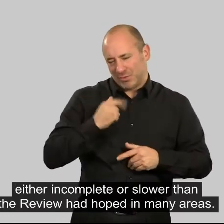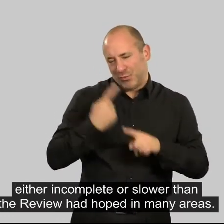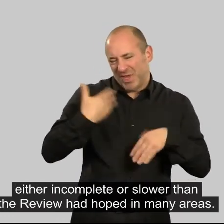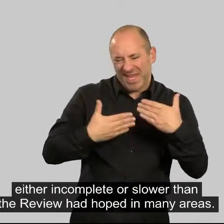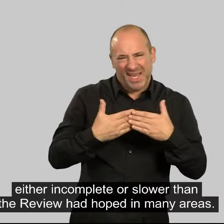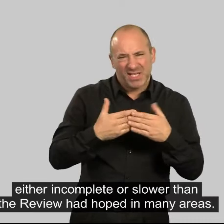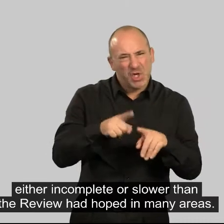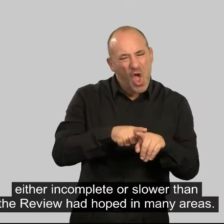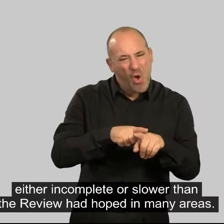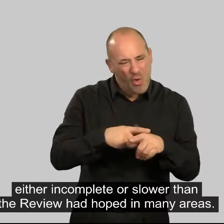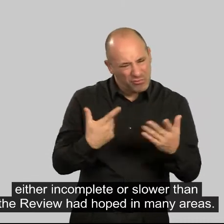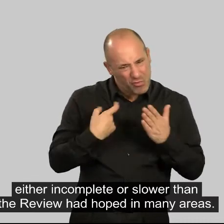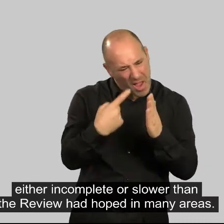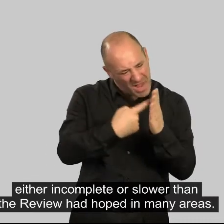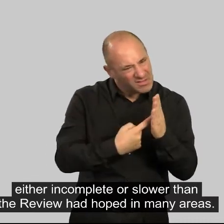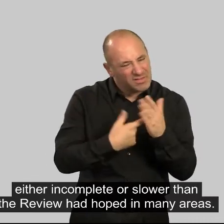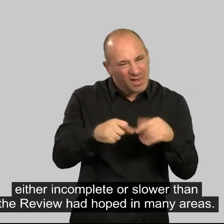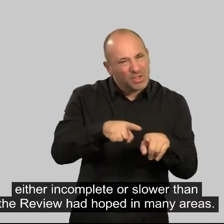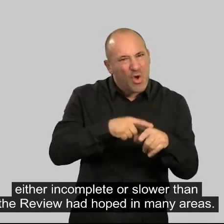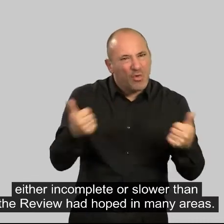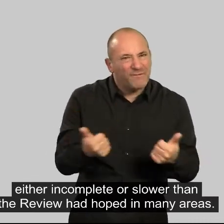in many areas.